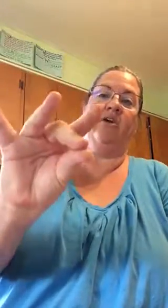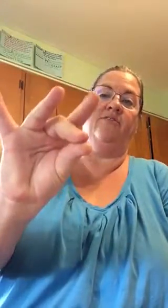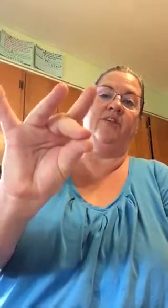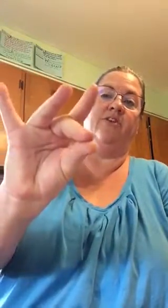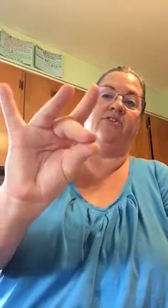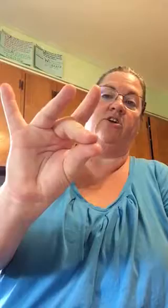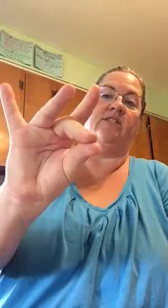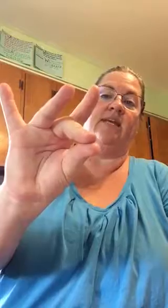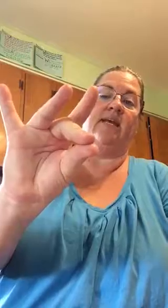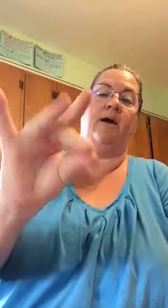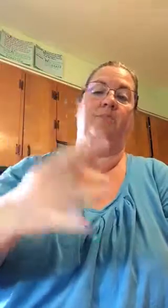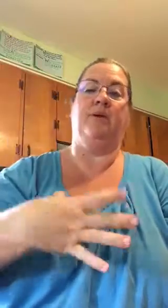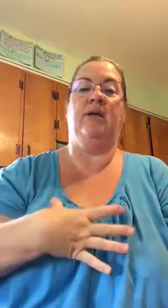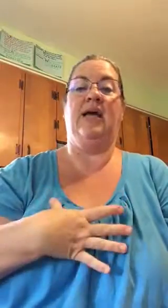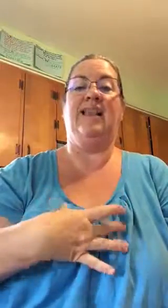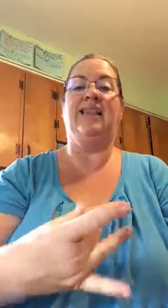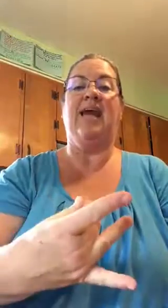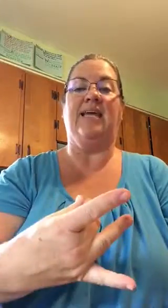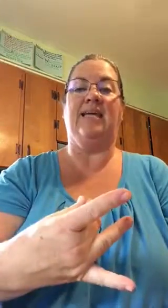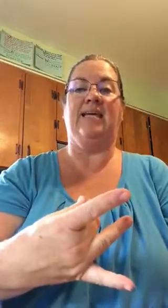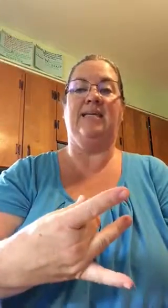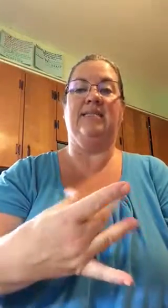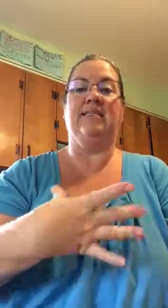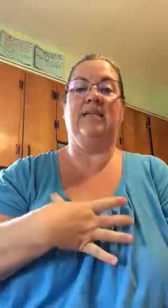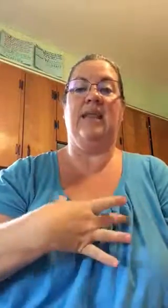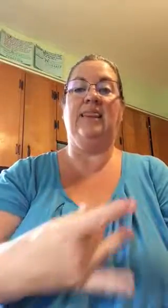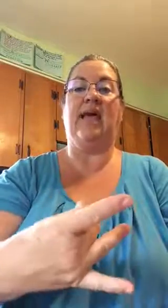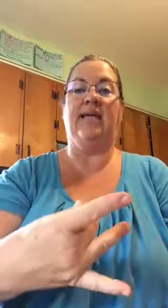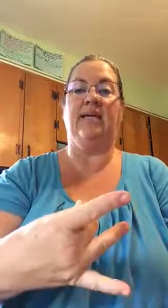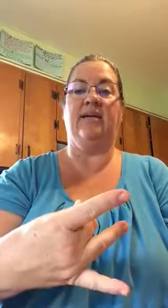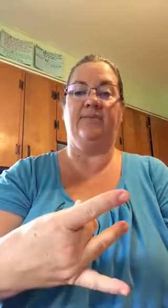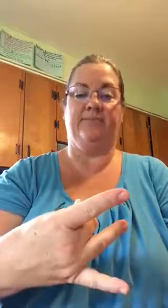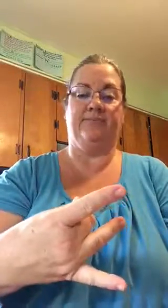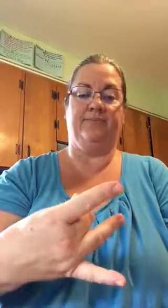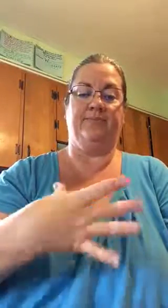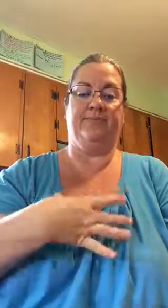other fingers are standing up. Like. Like.